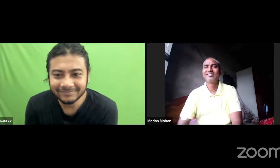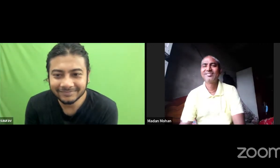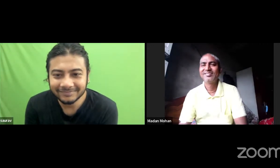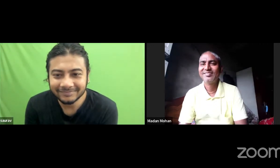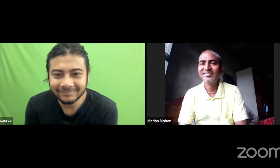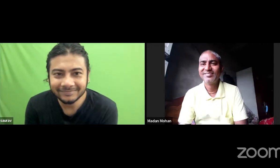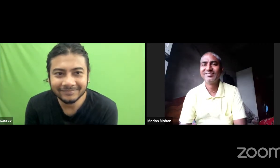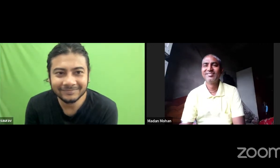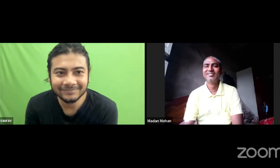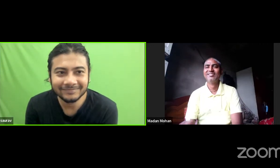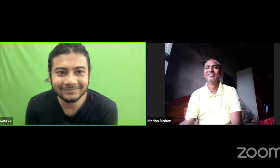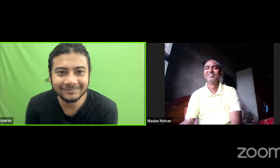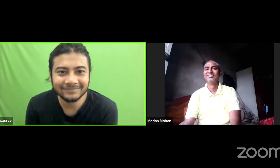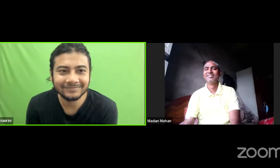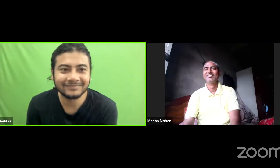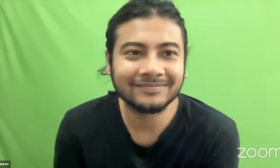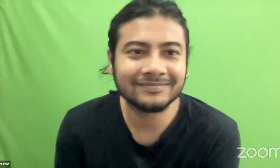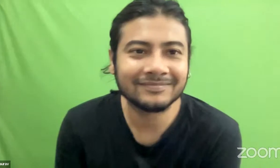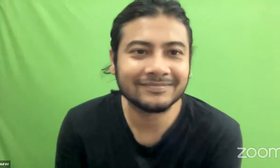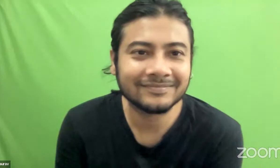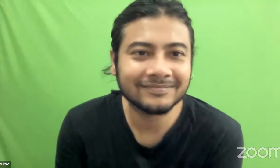Thank you, Hare Krishna. Last question.